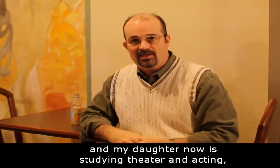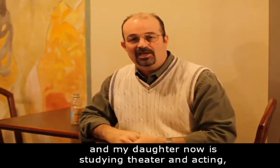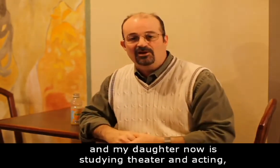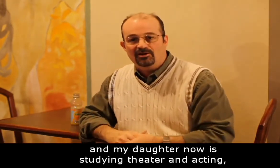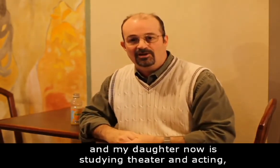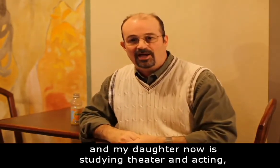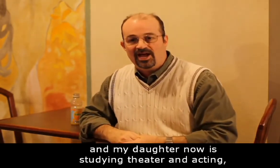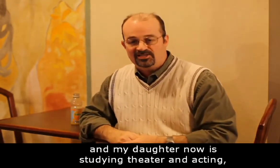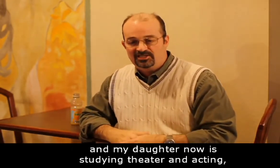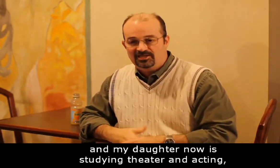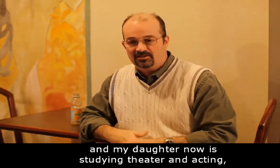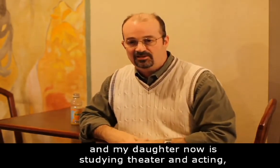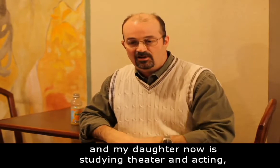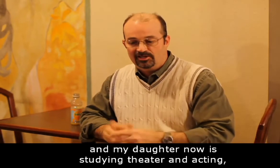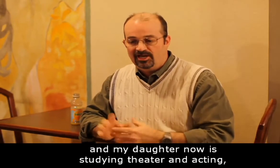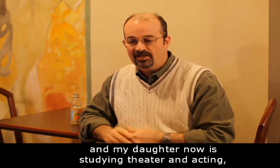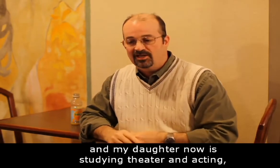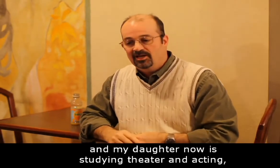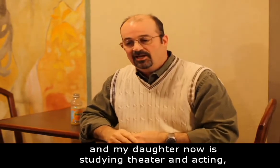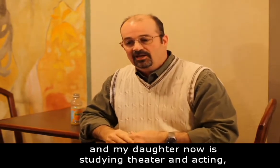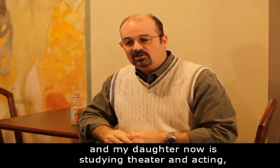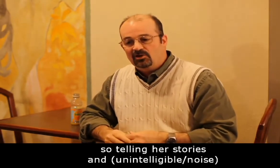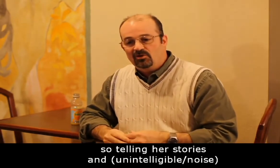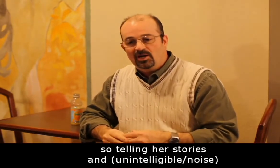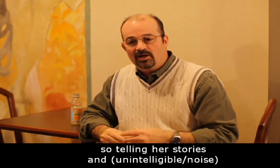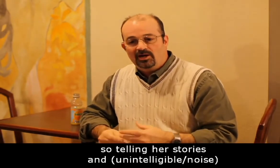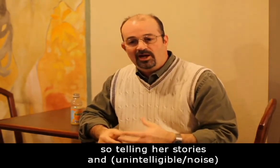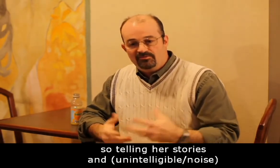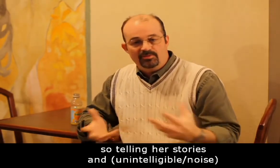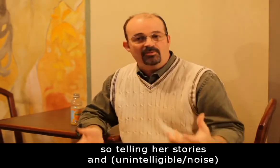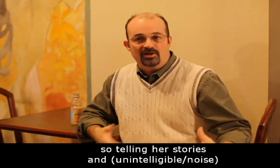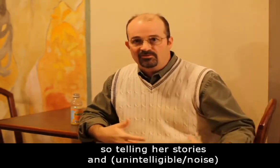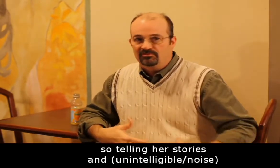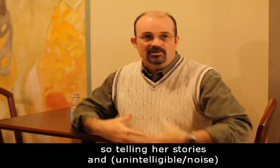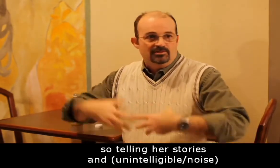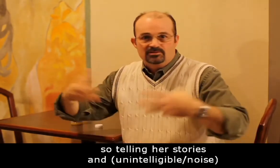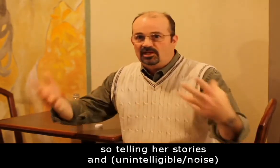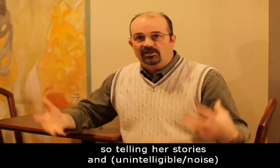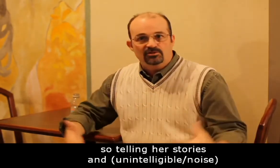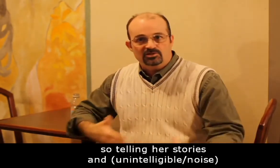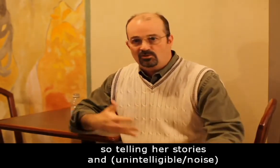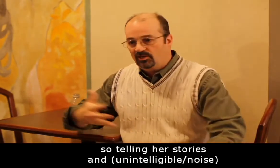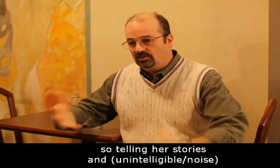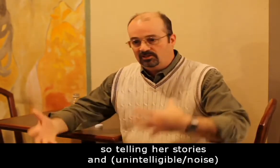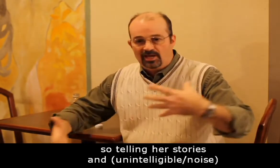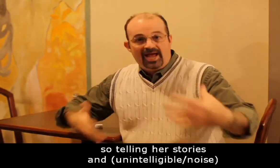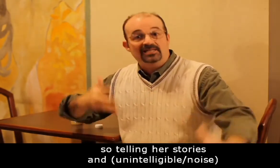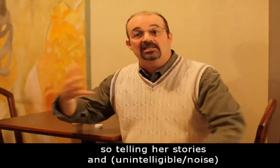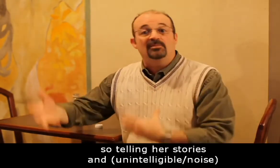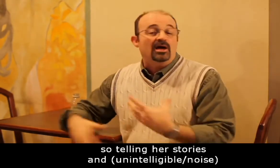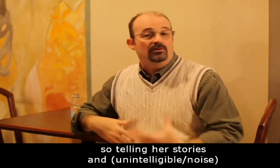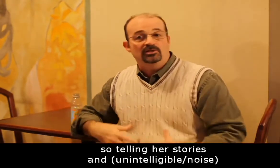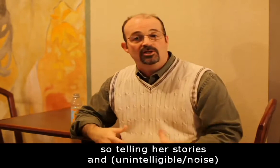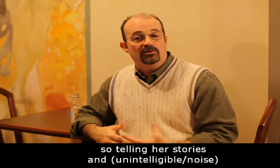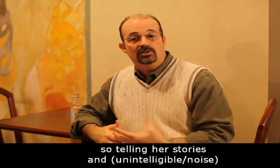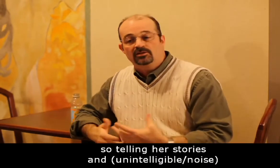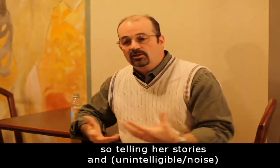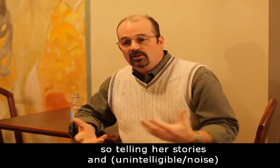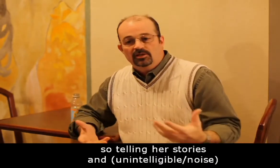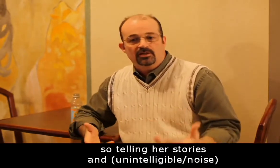theater and acting. And so I have a memory of telling her stories and acting them out,